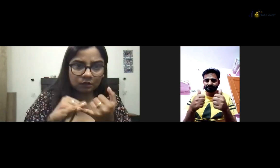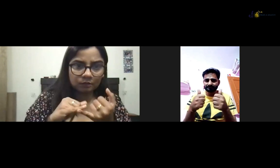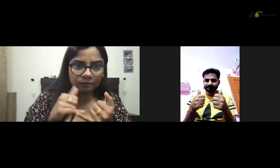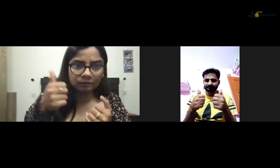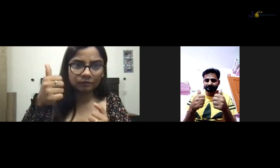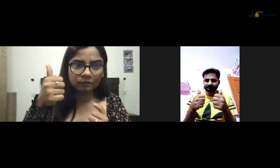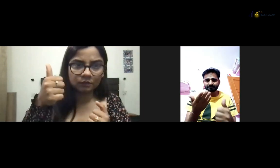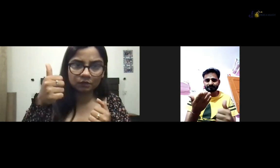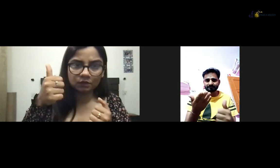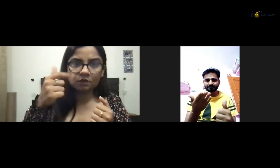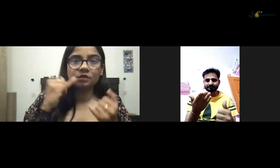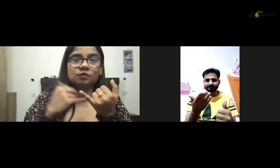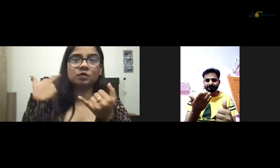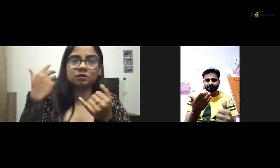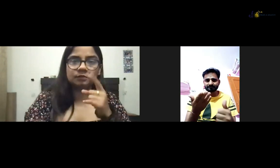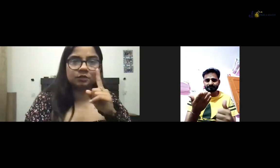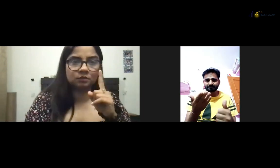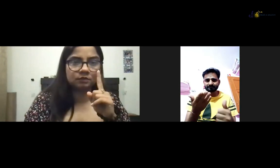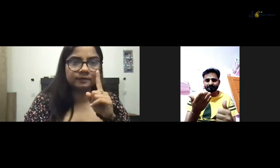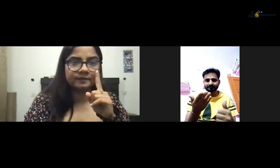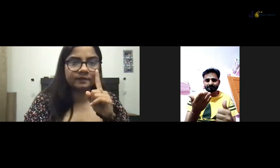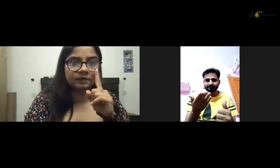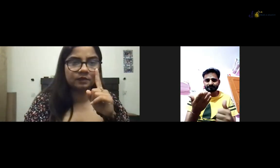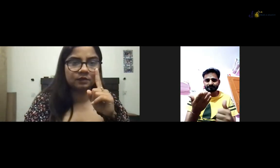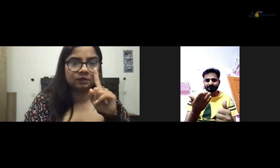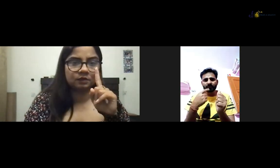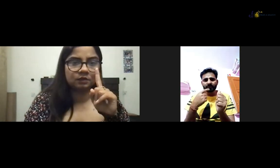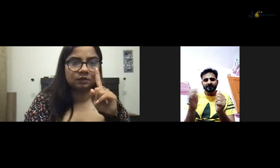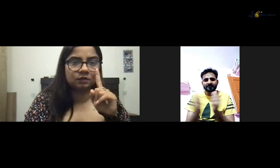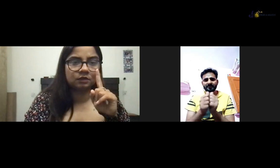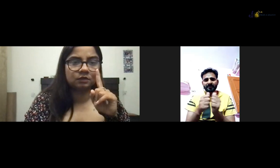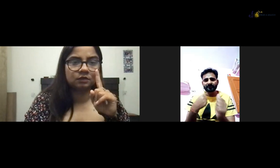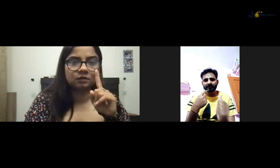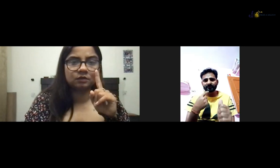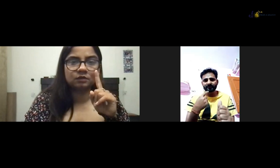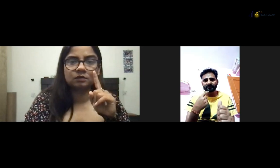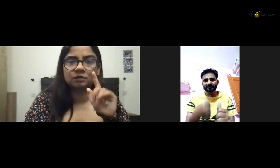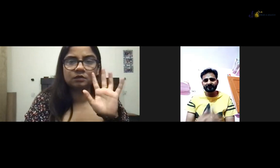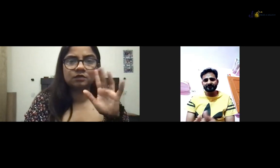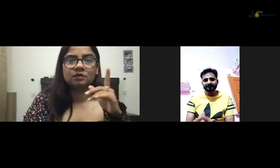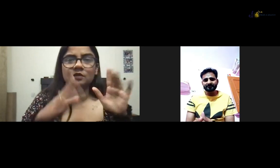Yes, we can see Shweta. Yes, so Damini is also here.